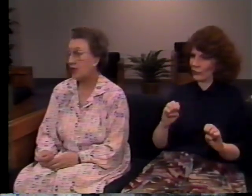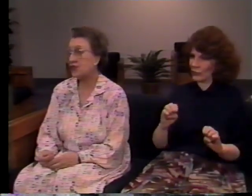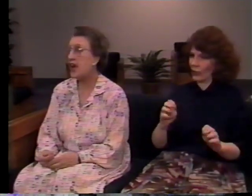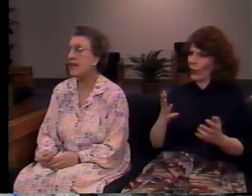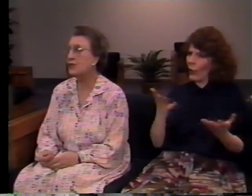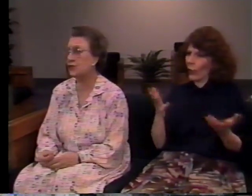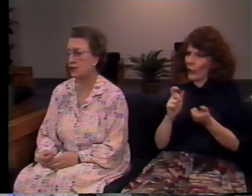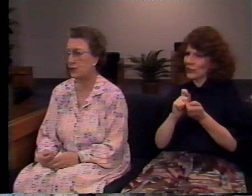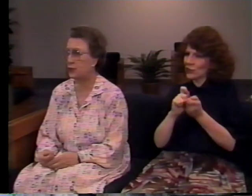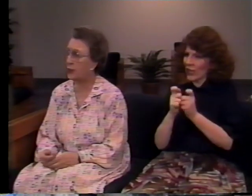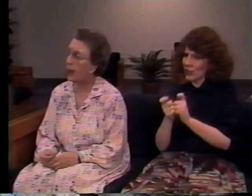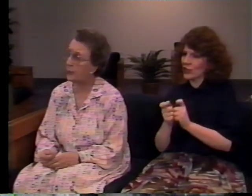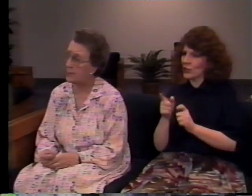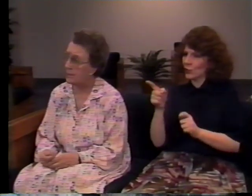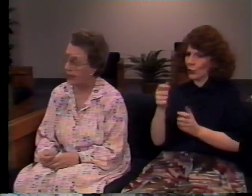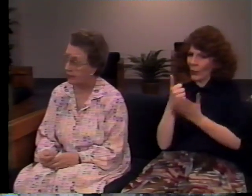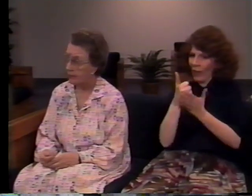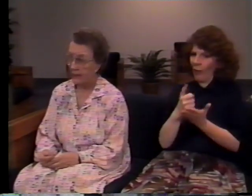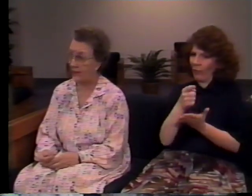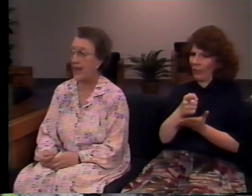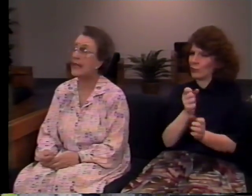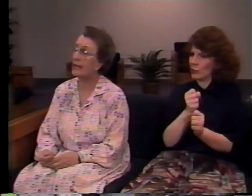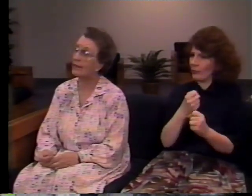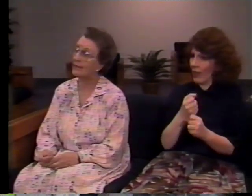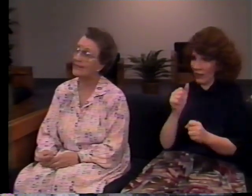What changes do you help them make, if any?